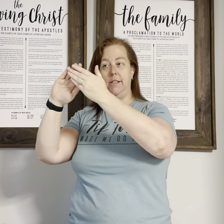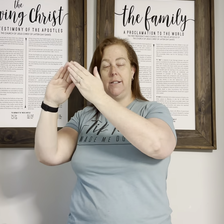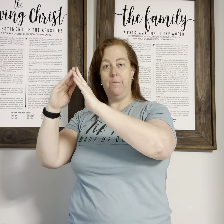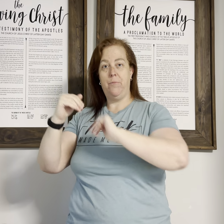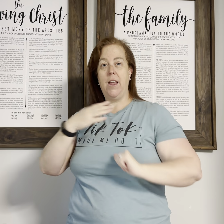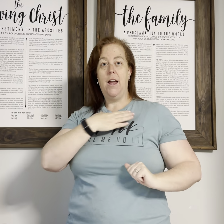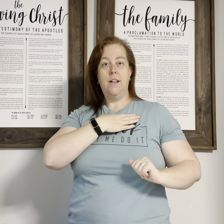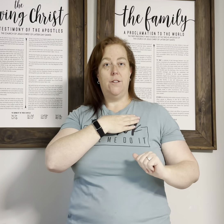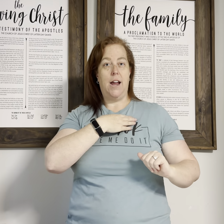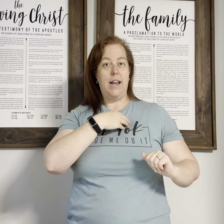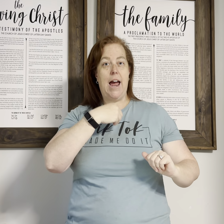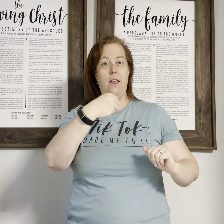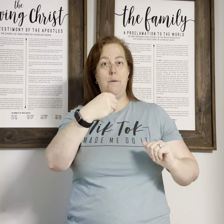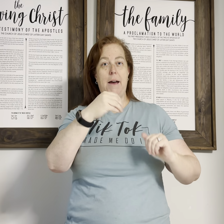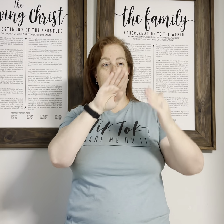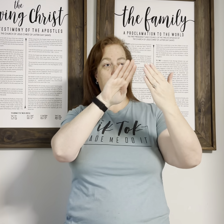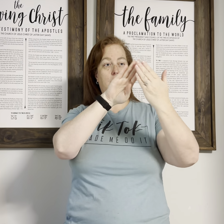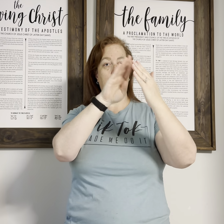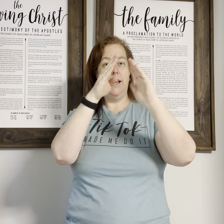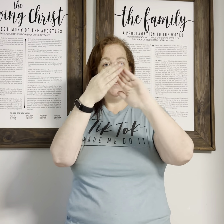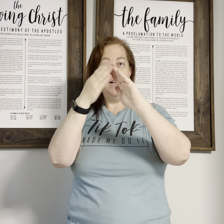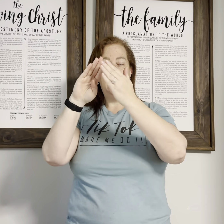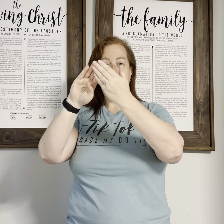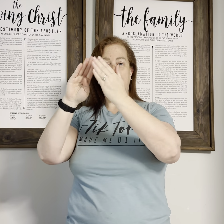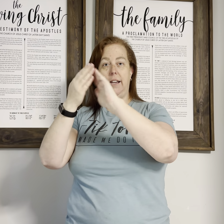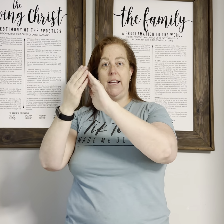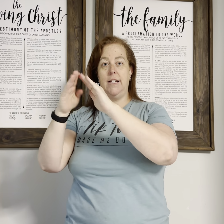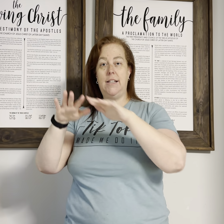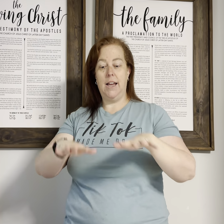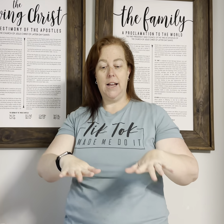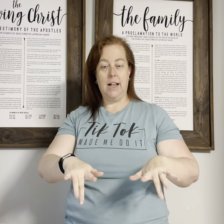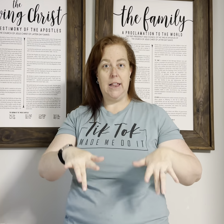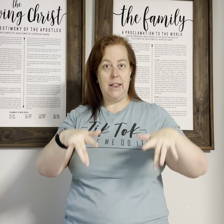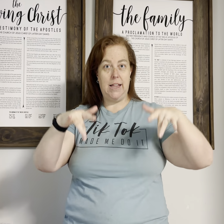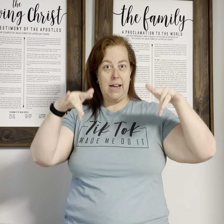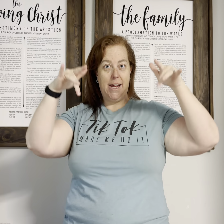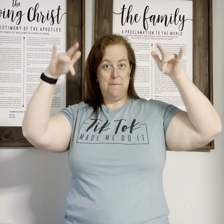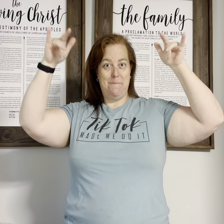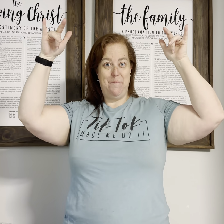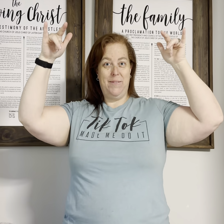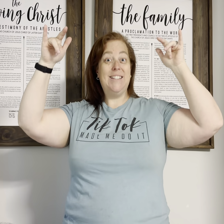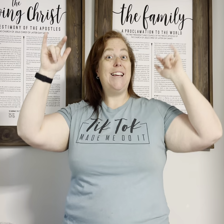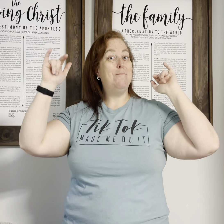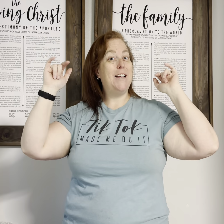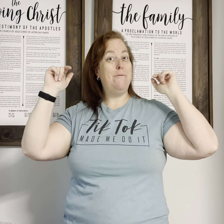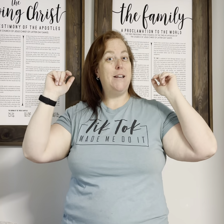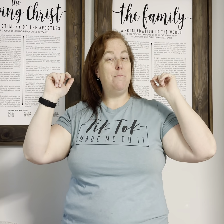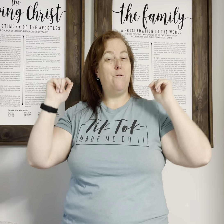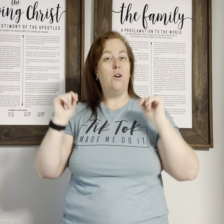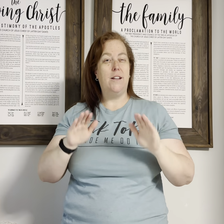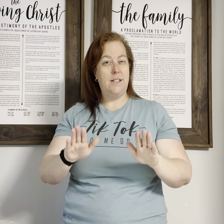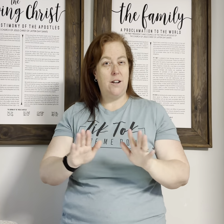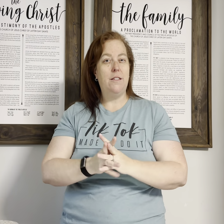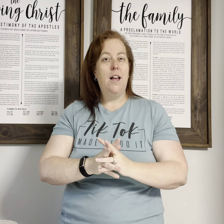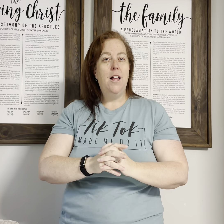houses. Thine alabaster cities gleam. Same sign we did before. Let's start from